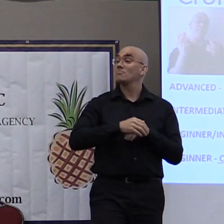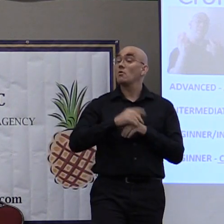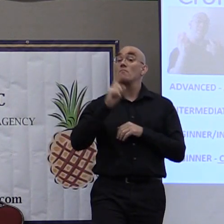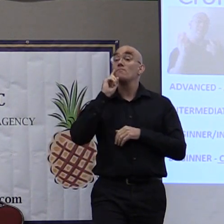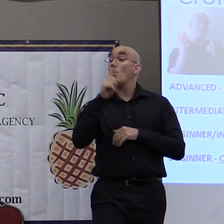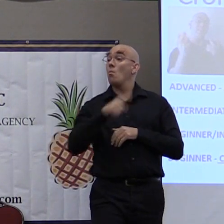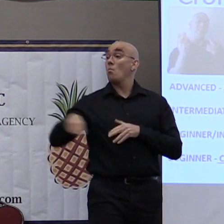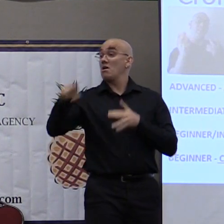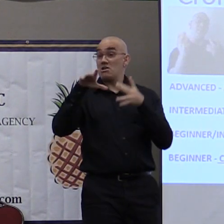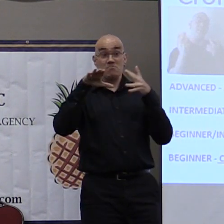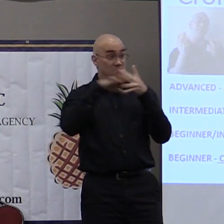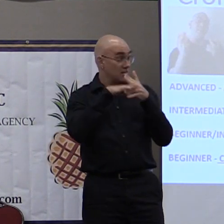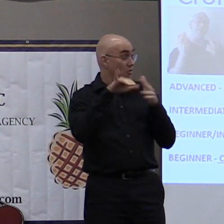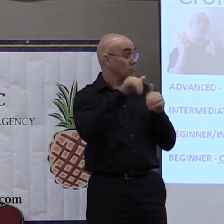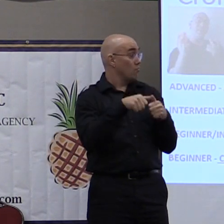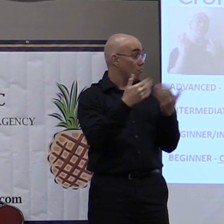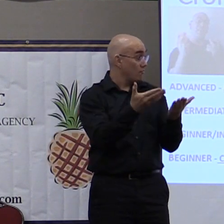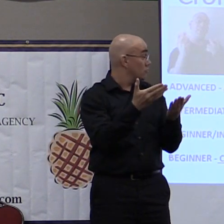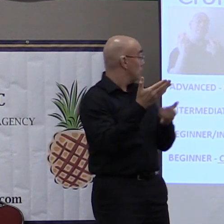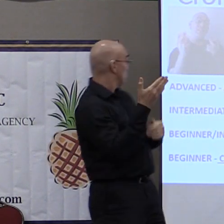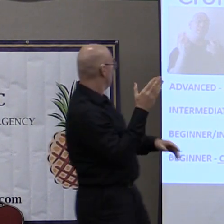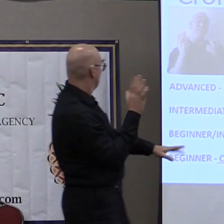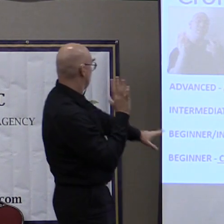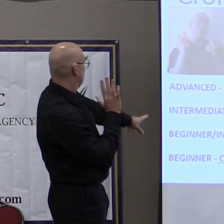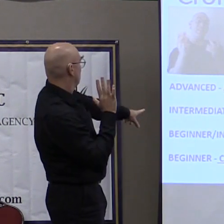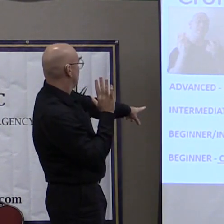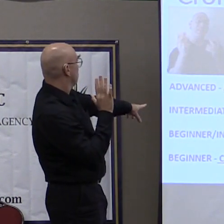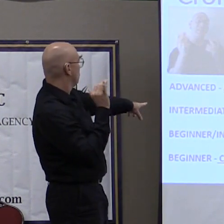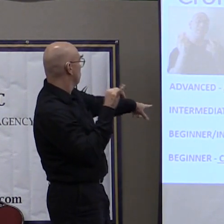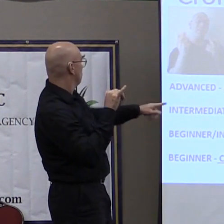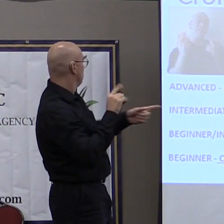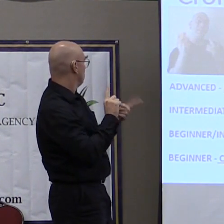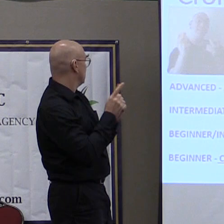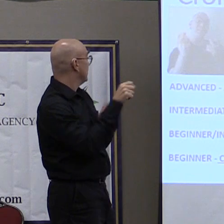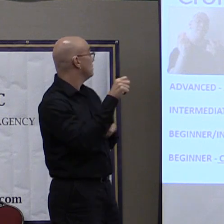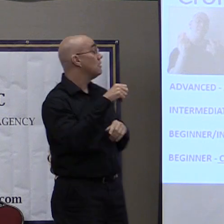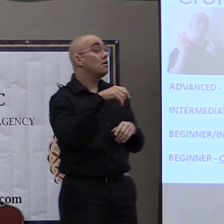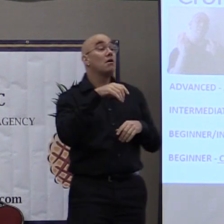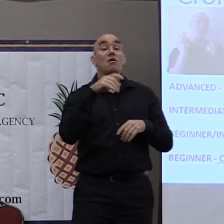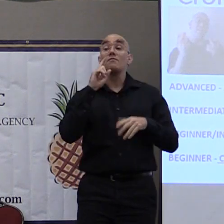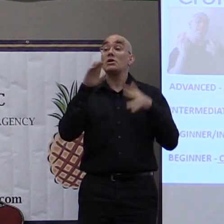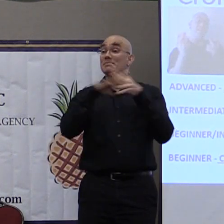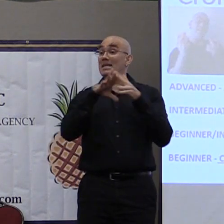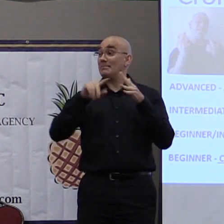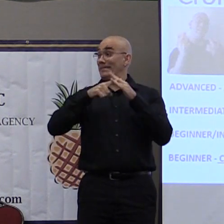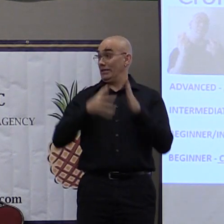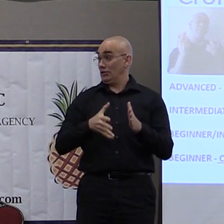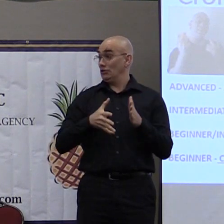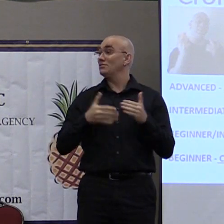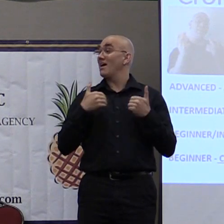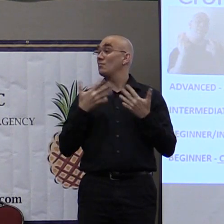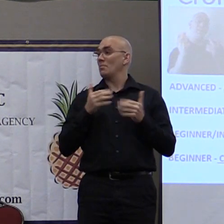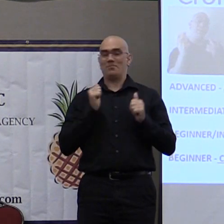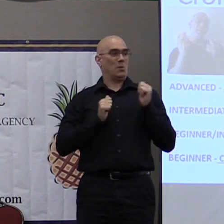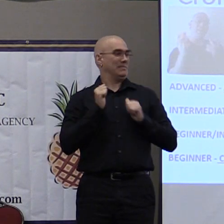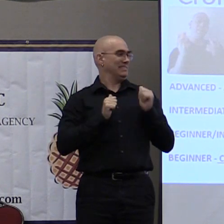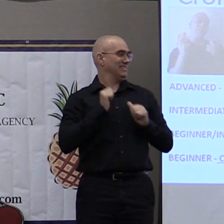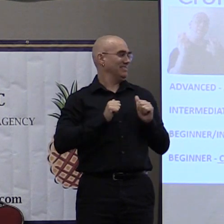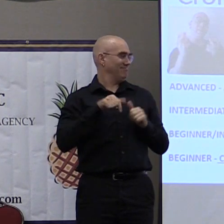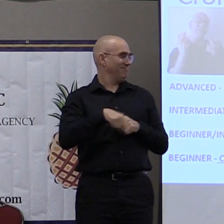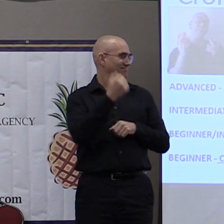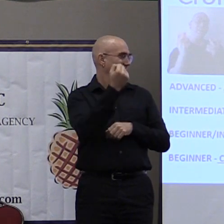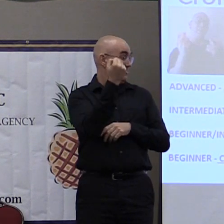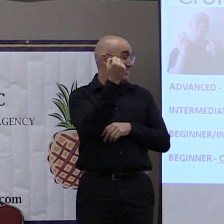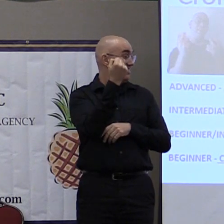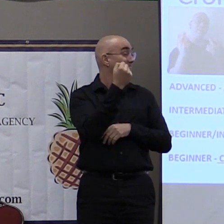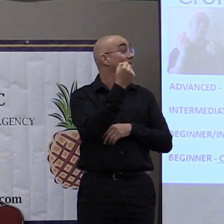fun. For those intermediate, we also provide the children's literature,